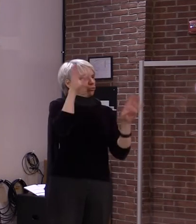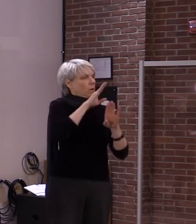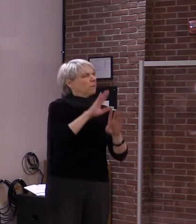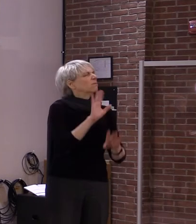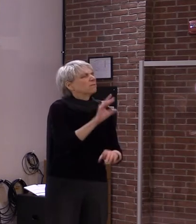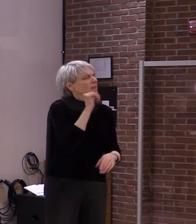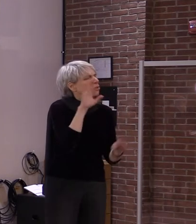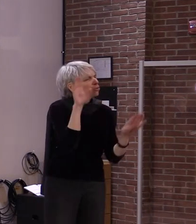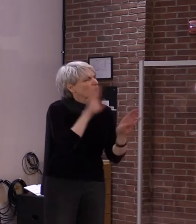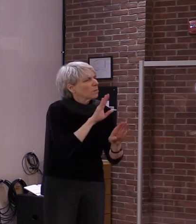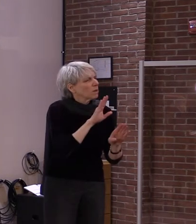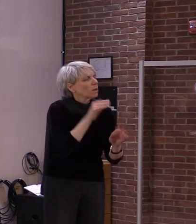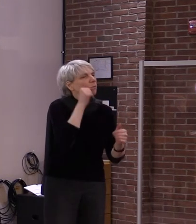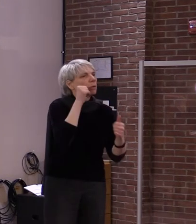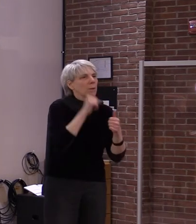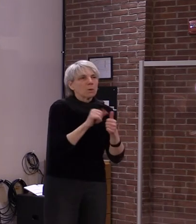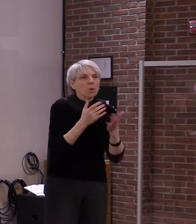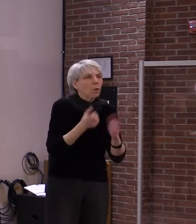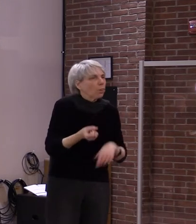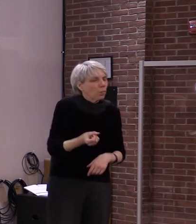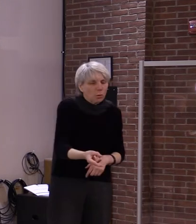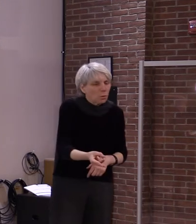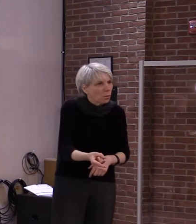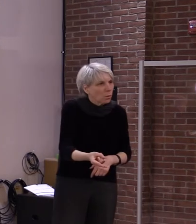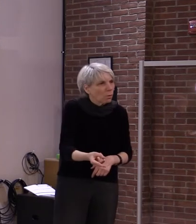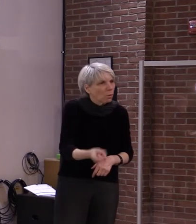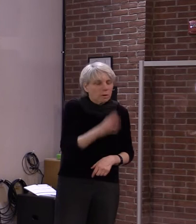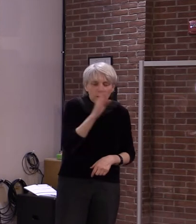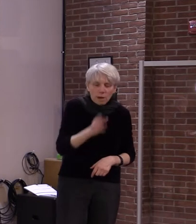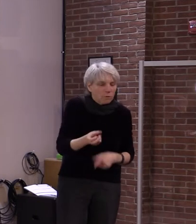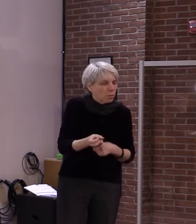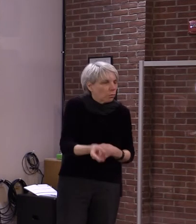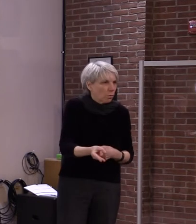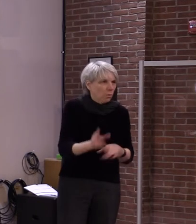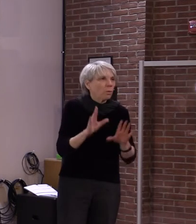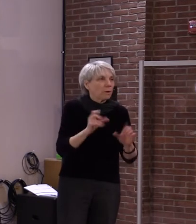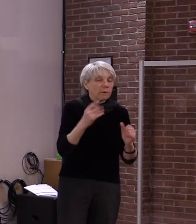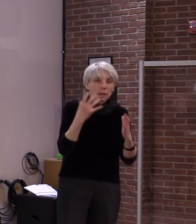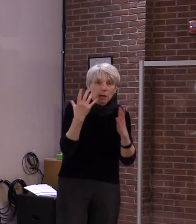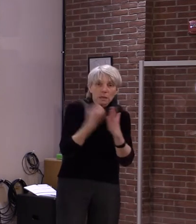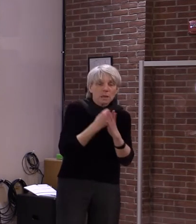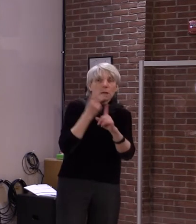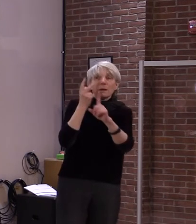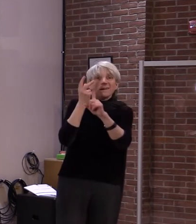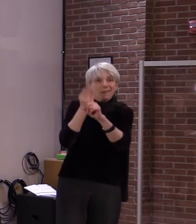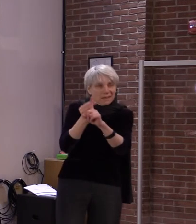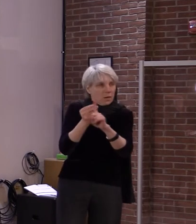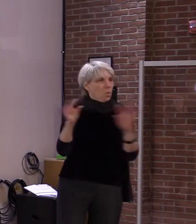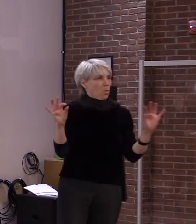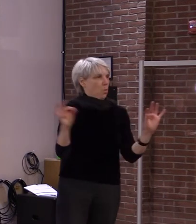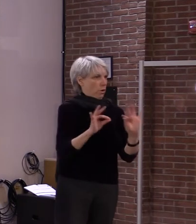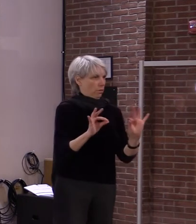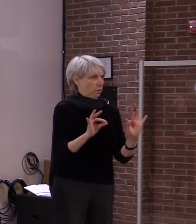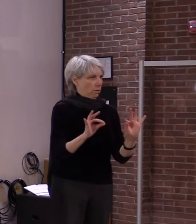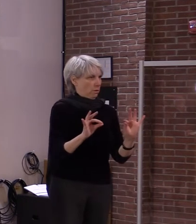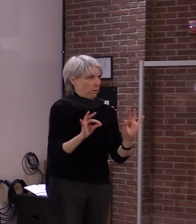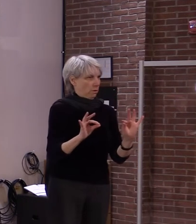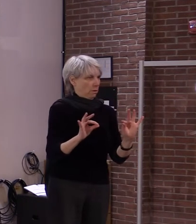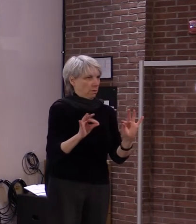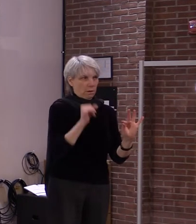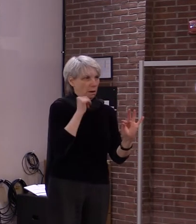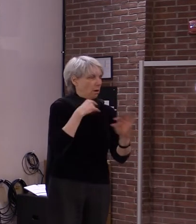dose of vaccine administered is better than a dose of vaccine lost so if you're